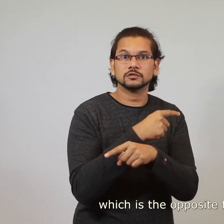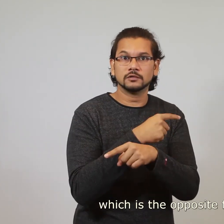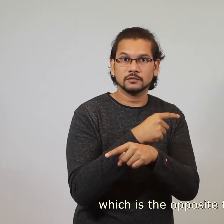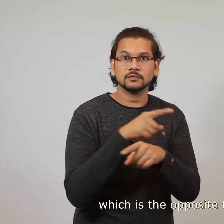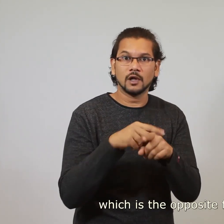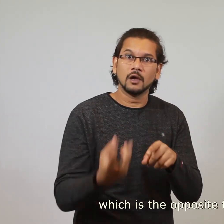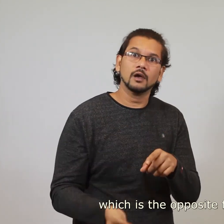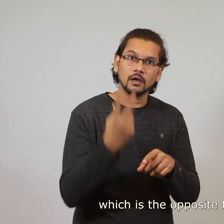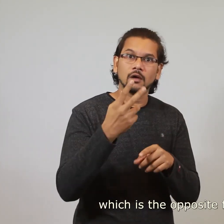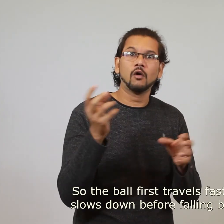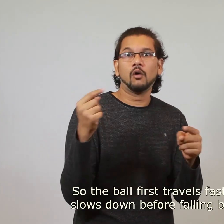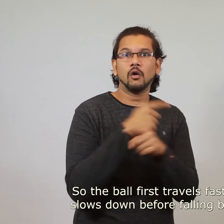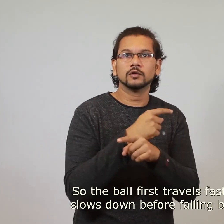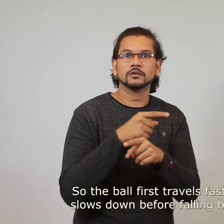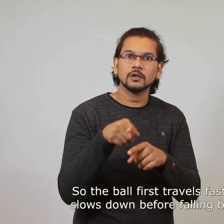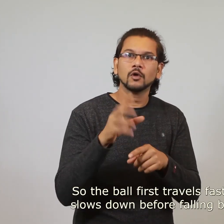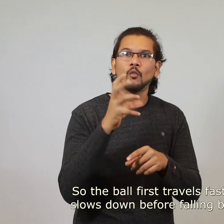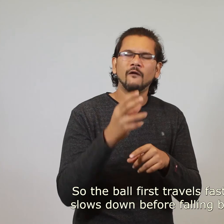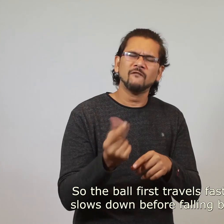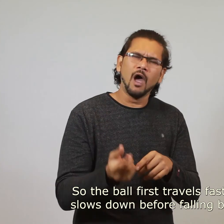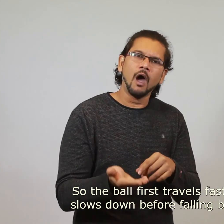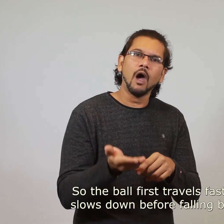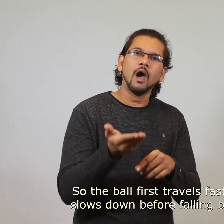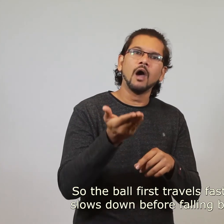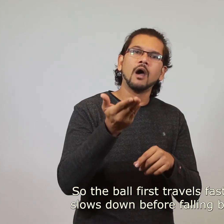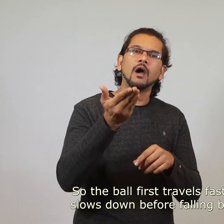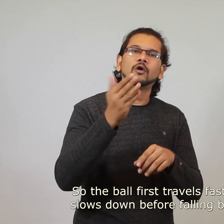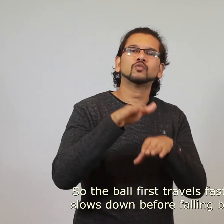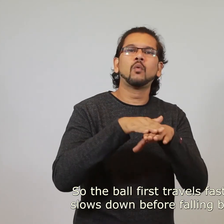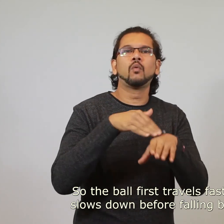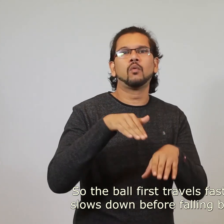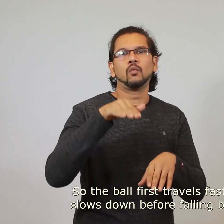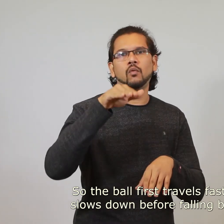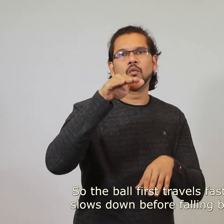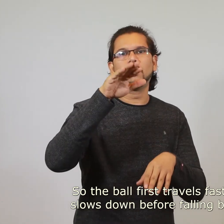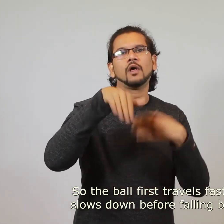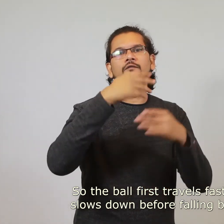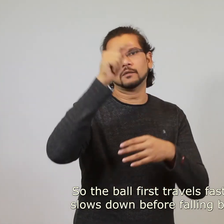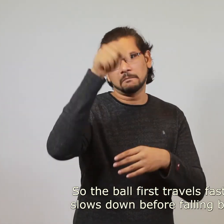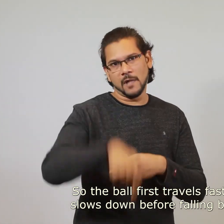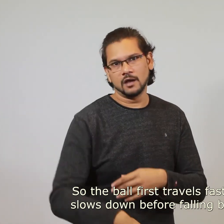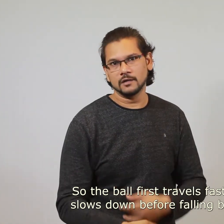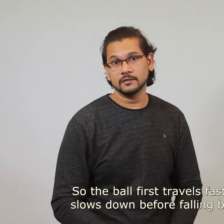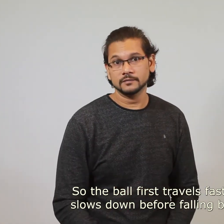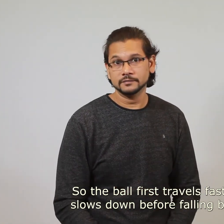which is the opposite force. So the ball first travels fast and then slows down before falling back down.